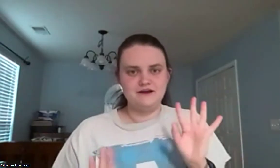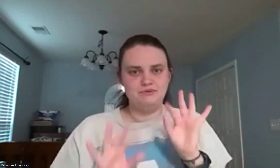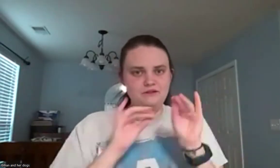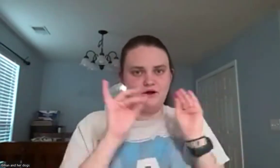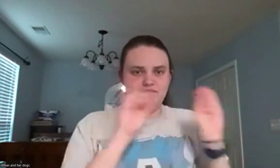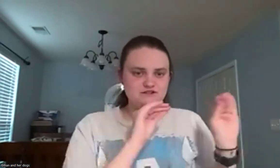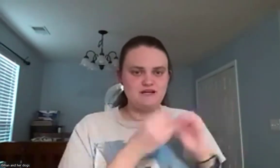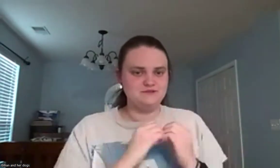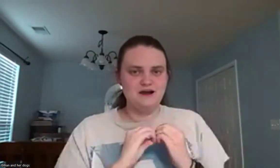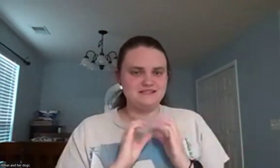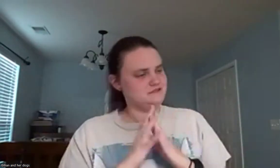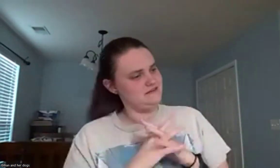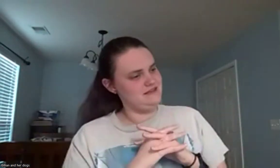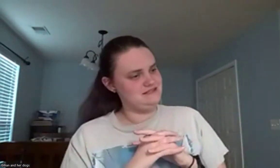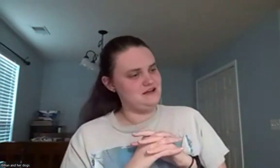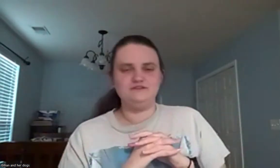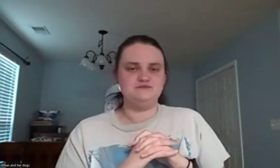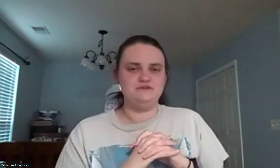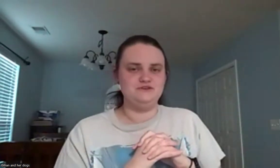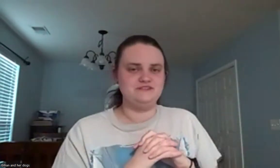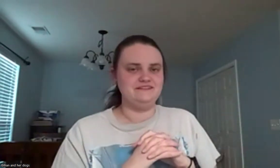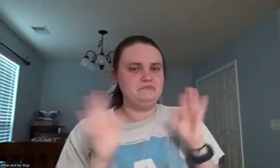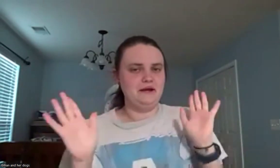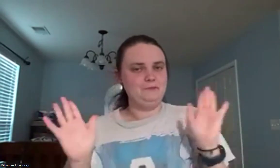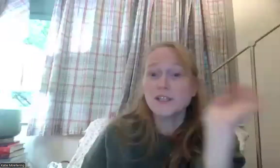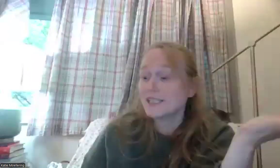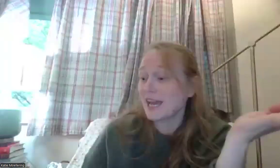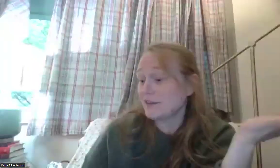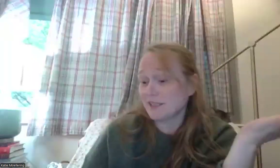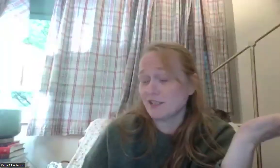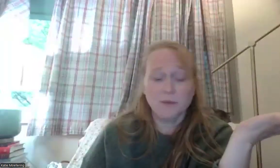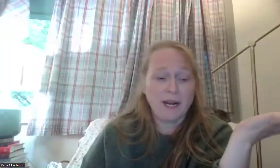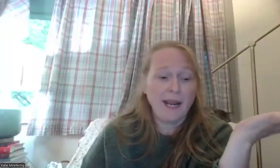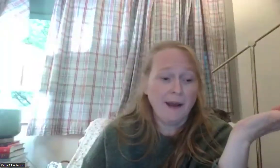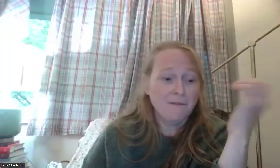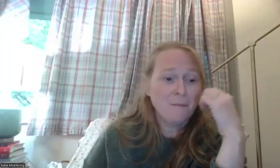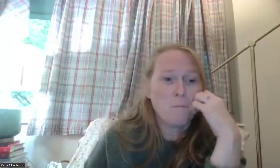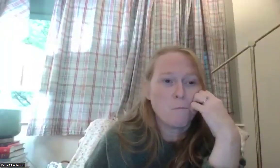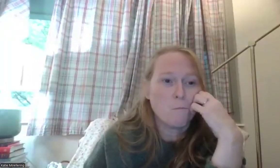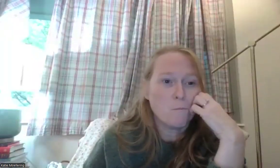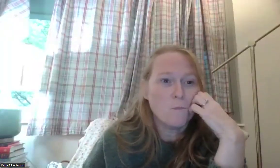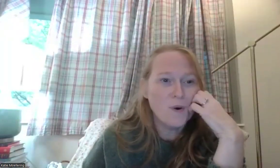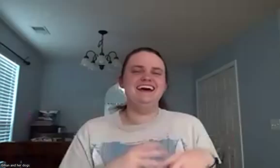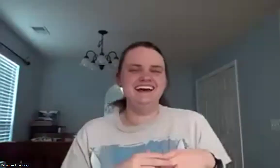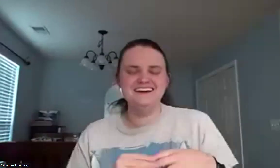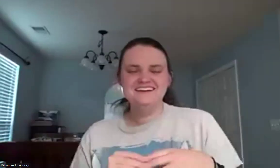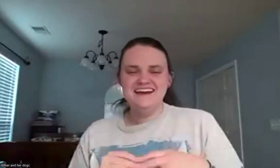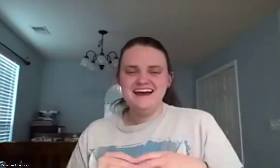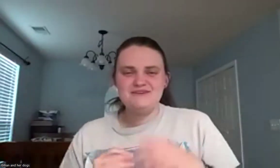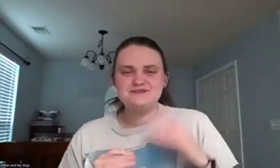I'm pulling all these random spots. I was like, that's not the list we've used lately, but No, that's actually what I have. oh, perfect. I was pulling